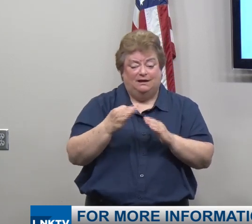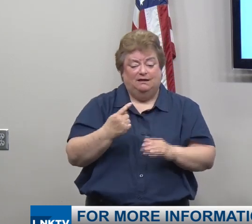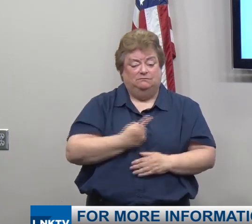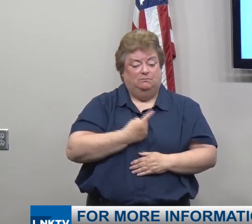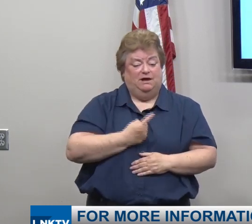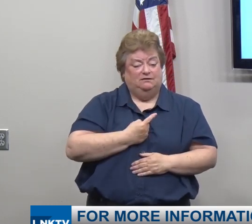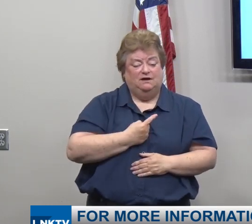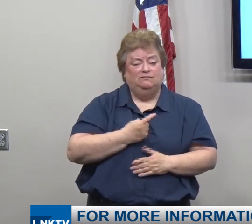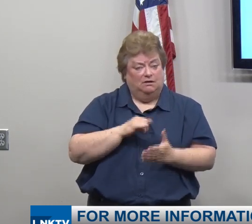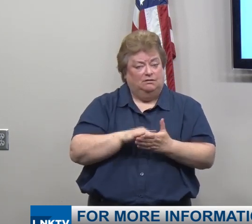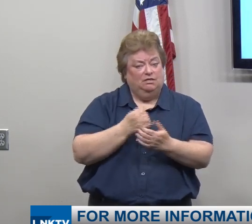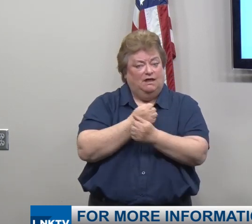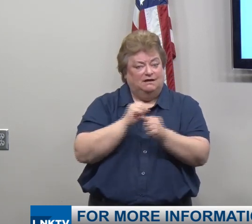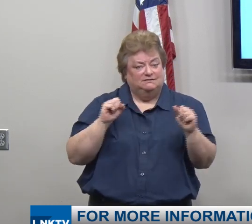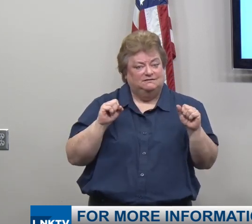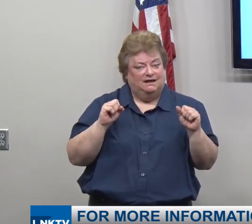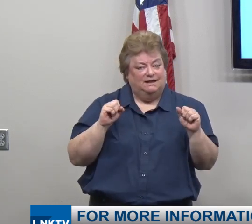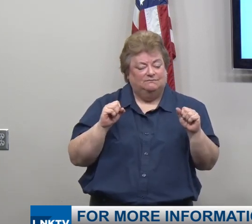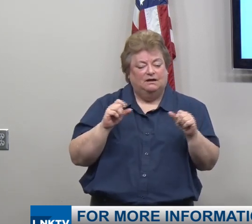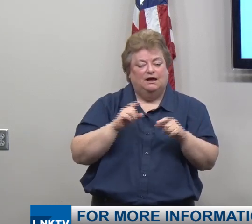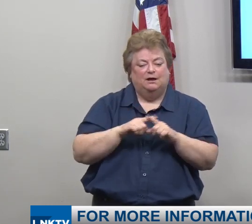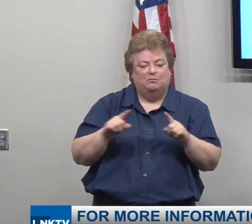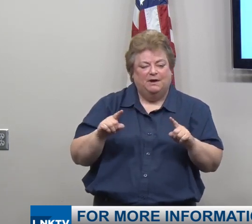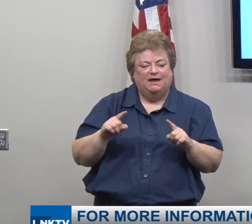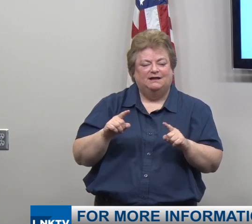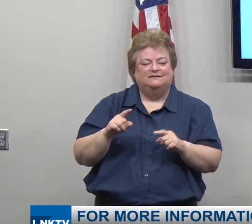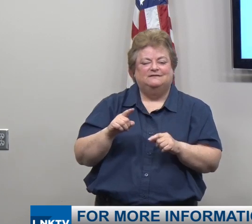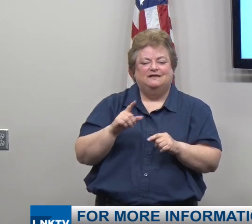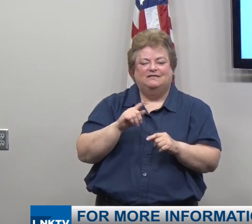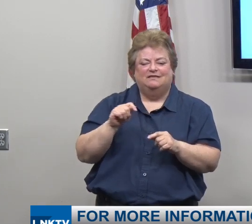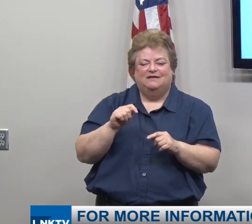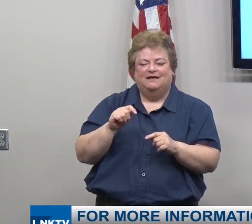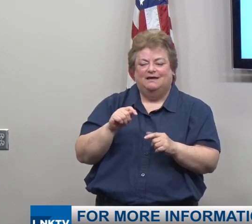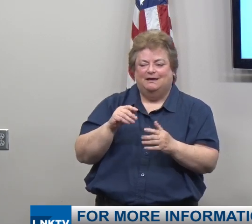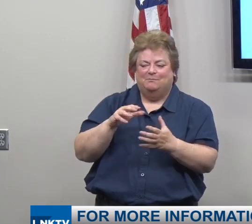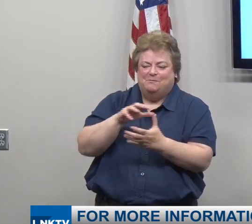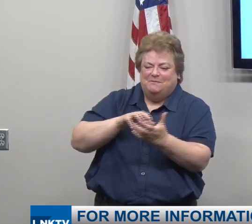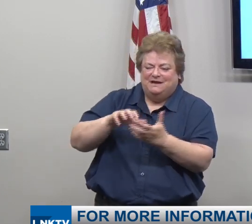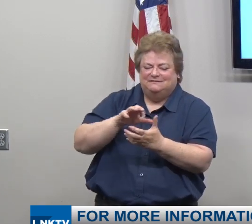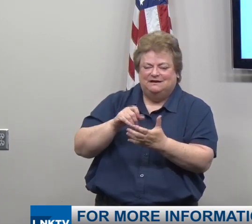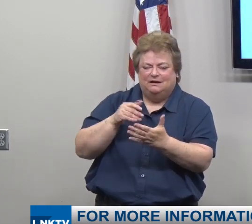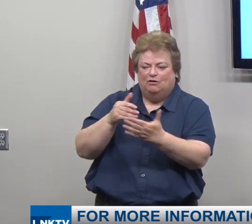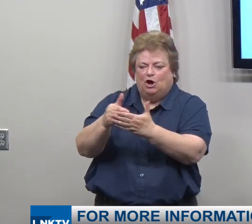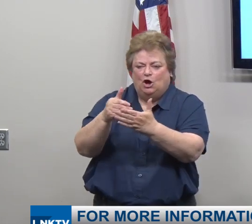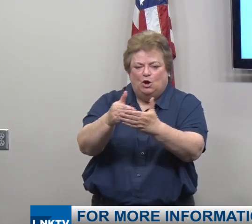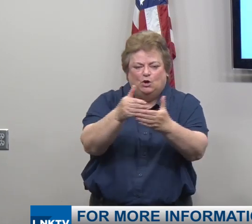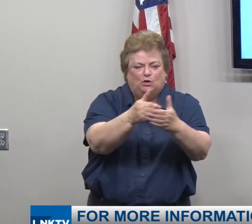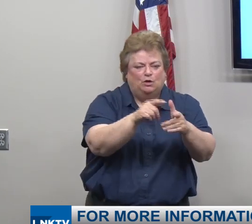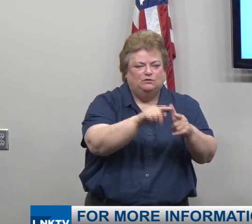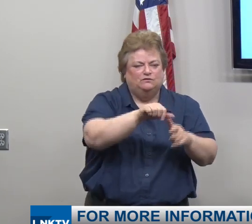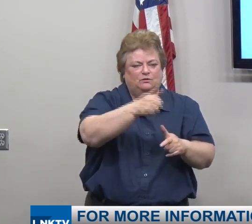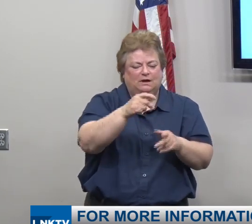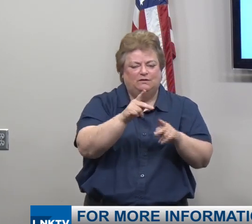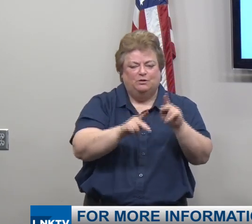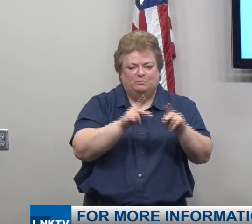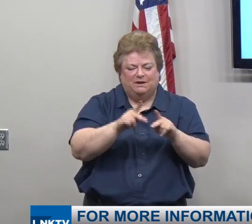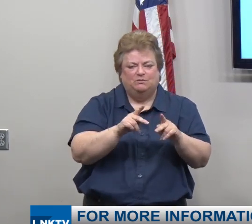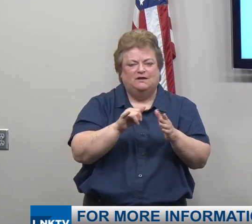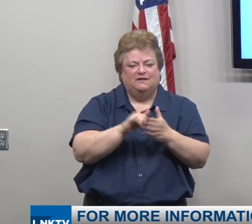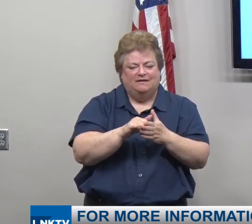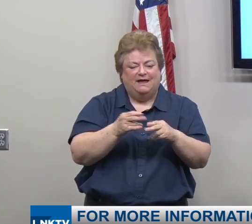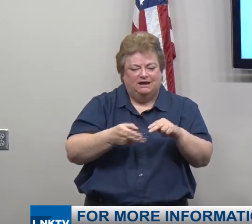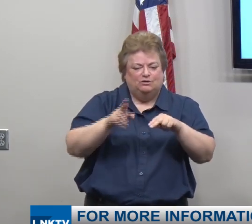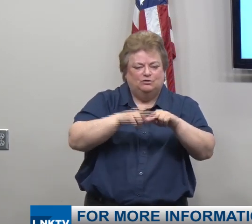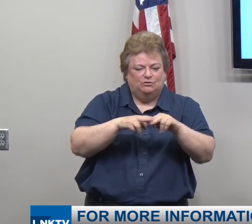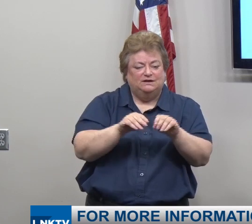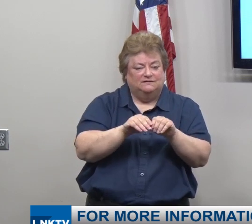and be really safe. But it's the mixing, it's the close proximity of individuals that, you know, increases the risk of the spread of the